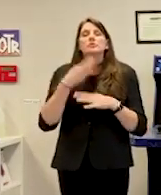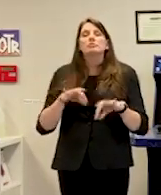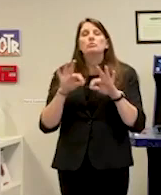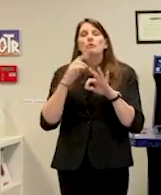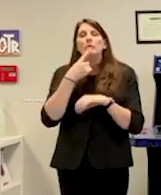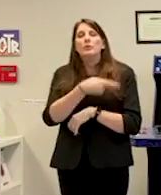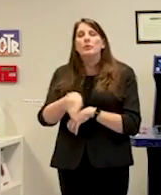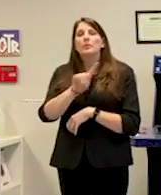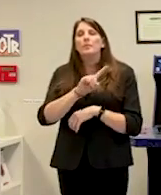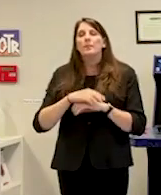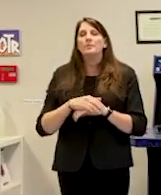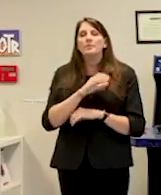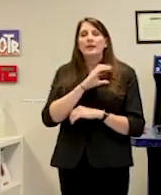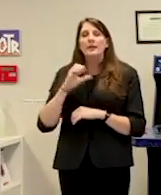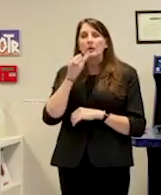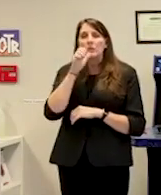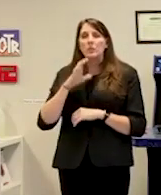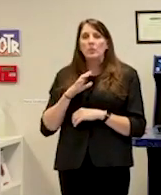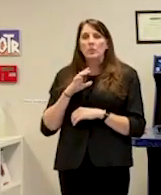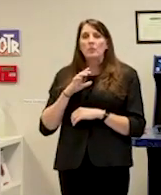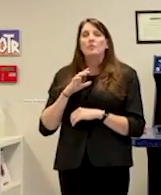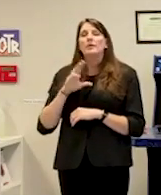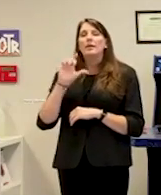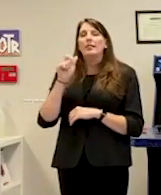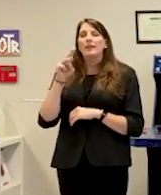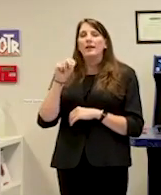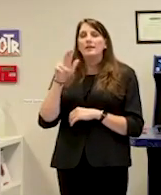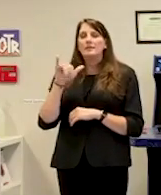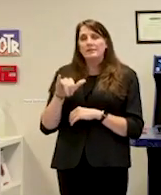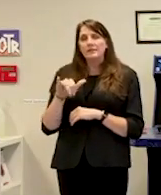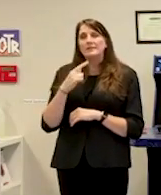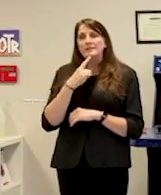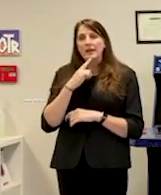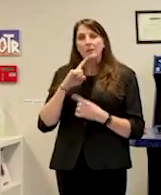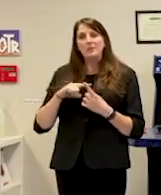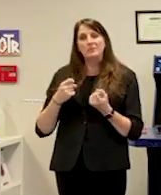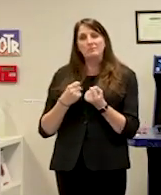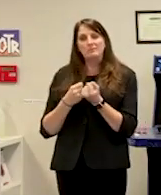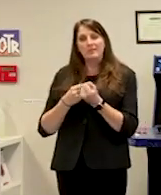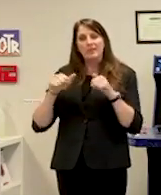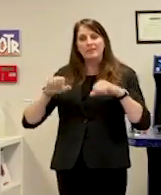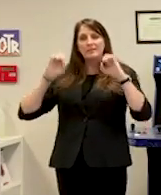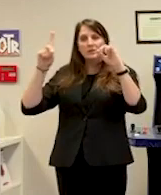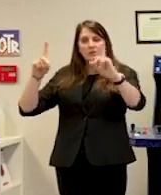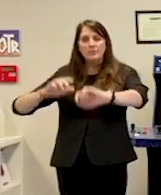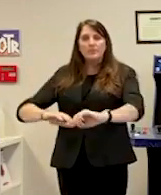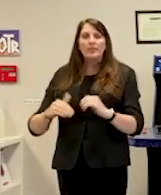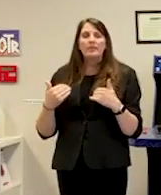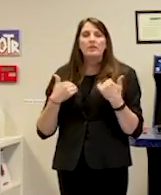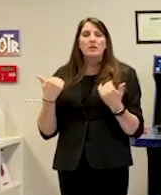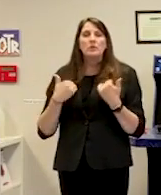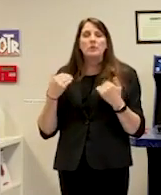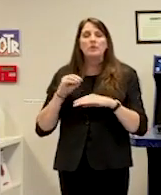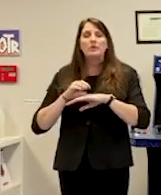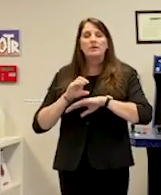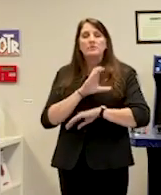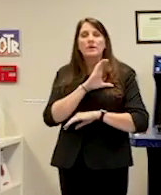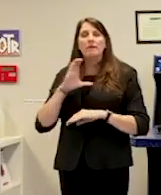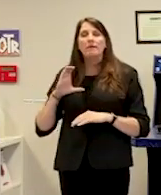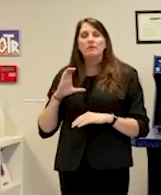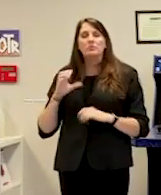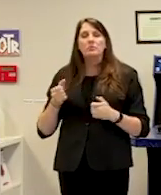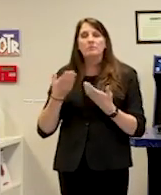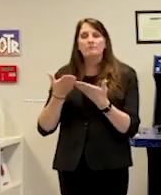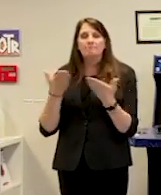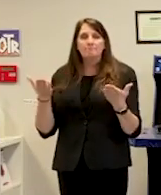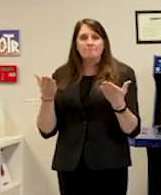As Councilwoman Lisa Clancy said when she was sponsoring this education, the Youth Advisory Council provides